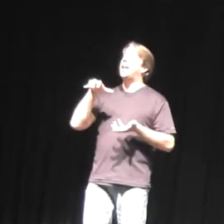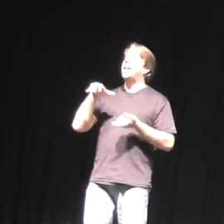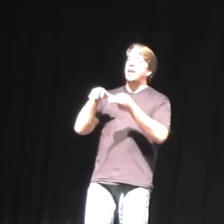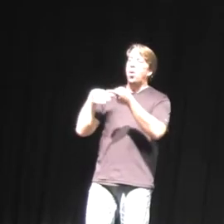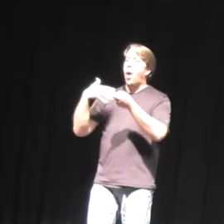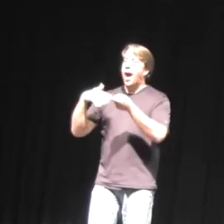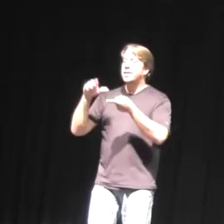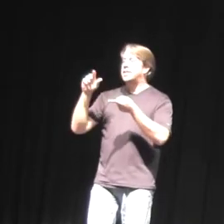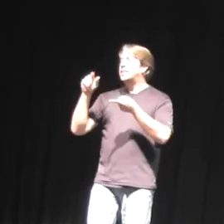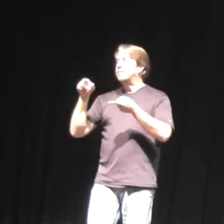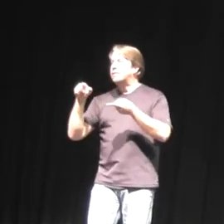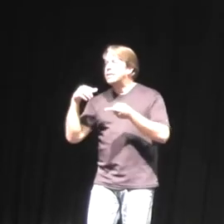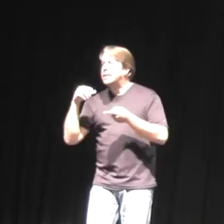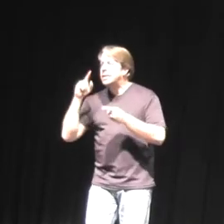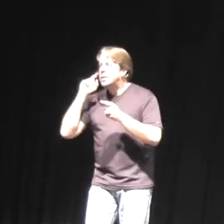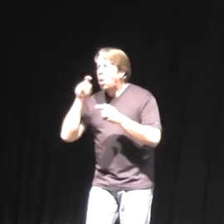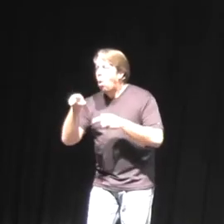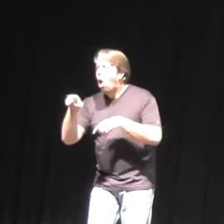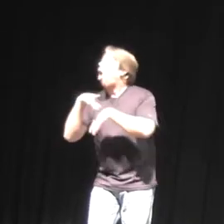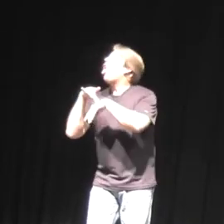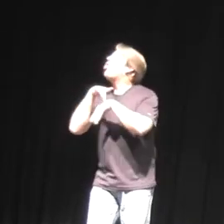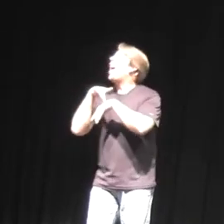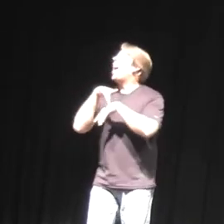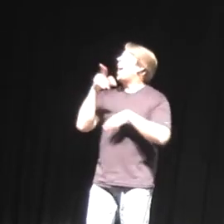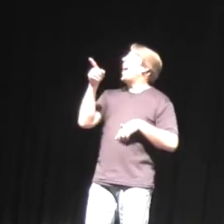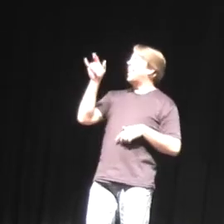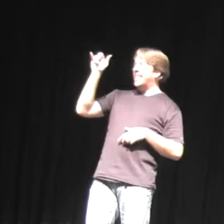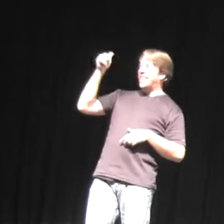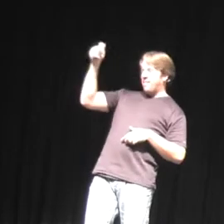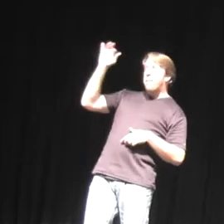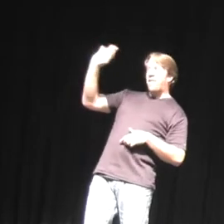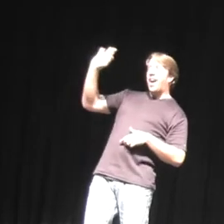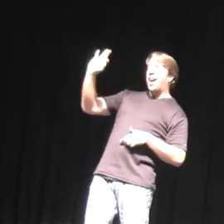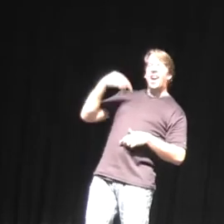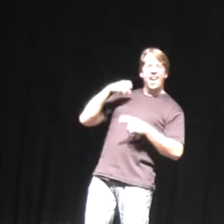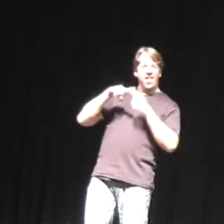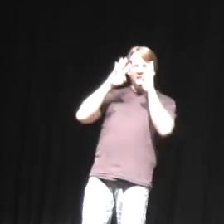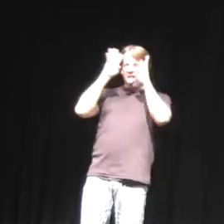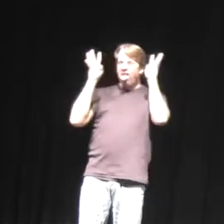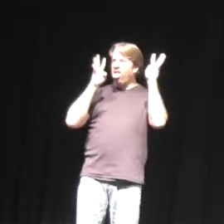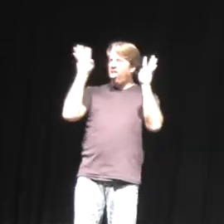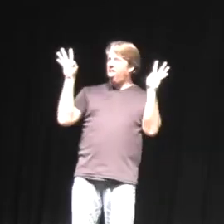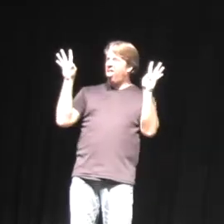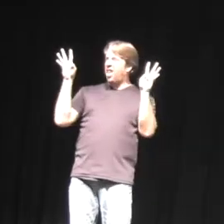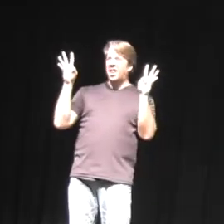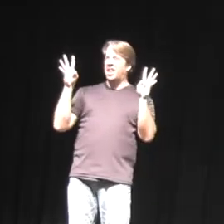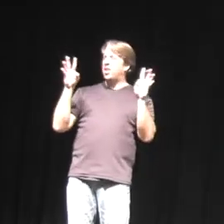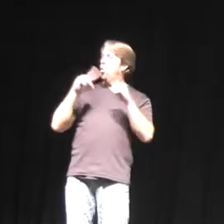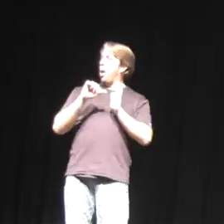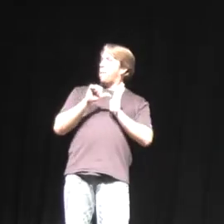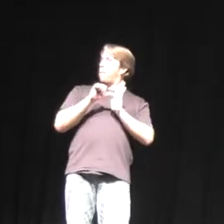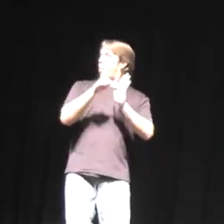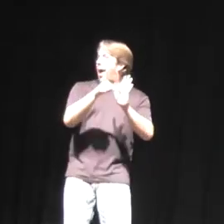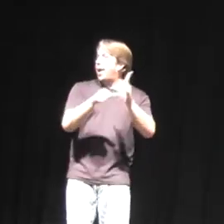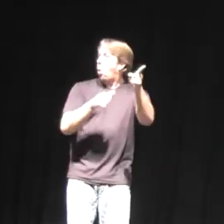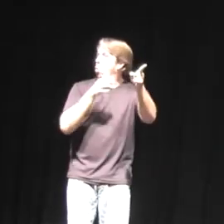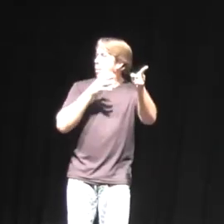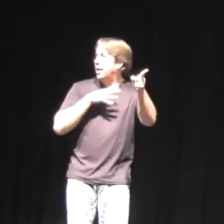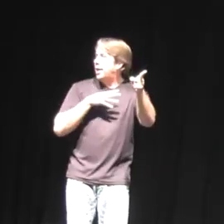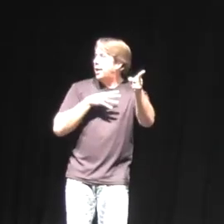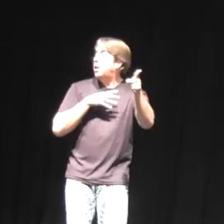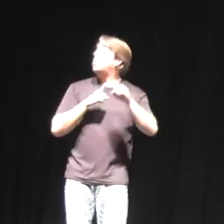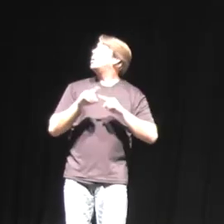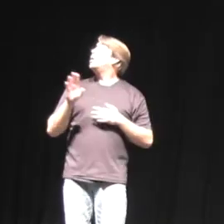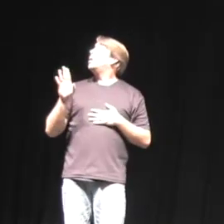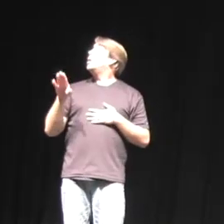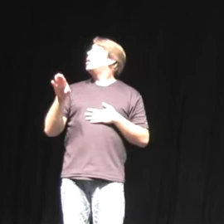really high, and yeah, earthy. Ha, I love it. You know, I would have to make stuff up, right, to like impress. Well,